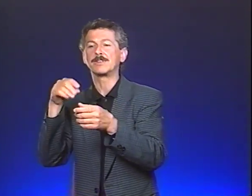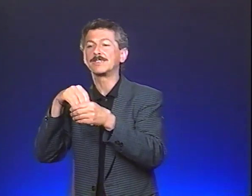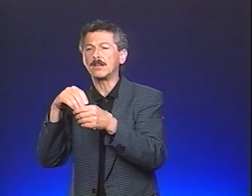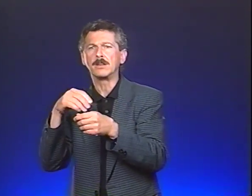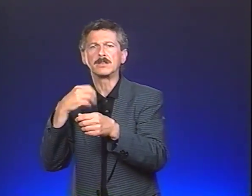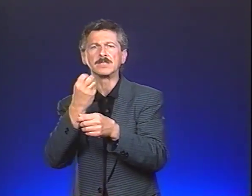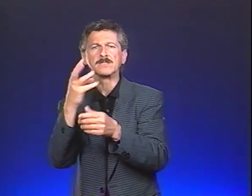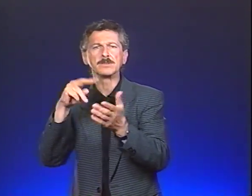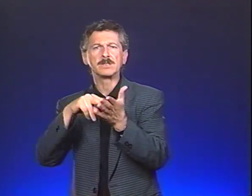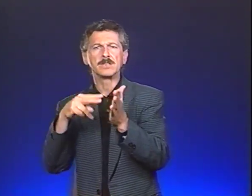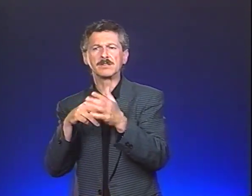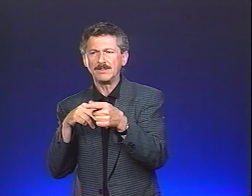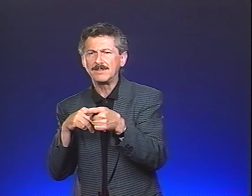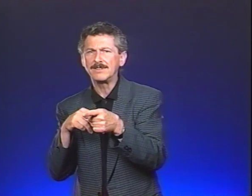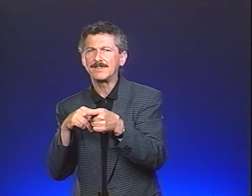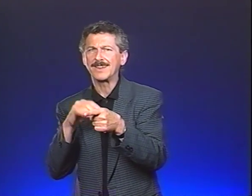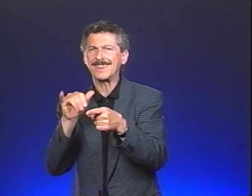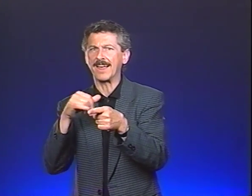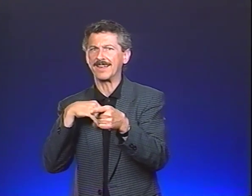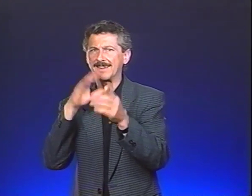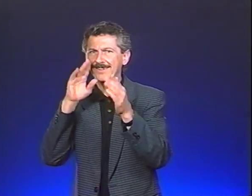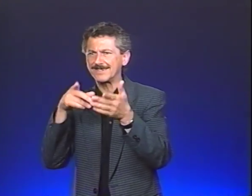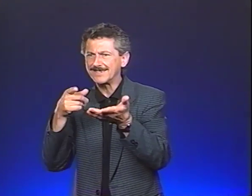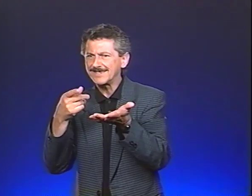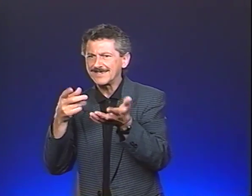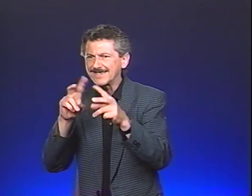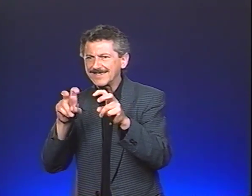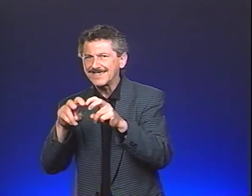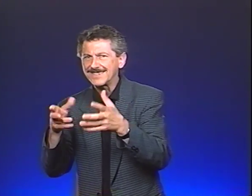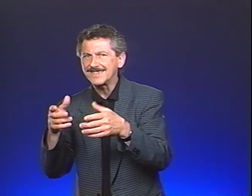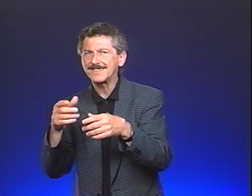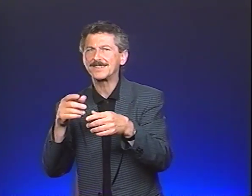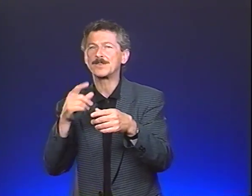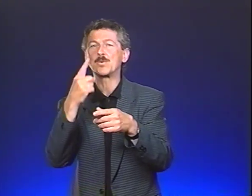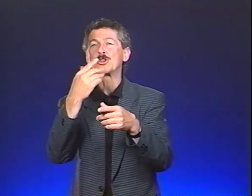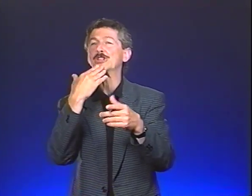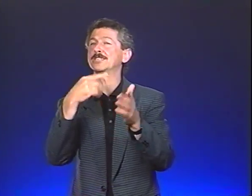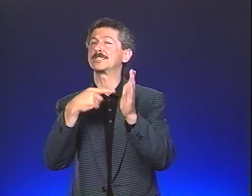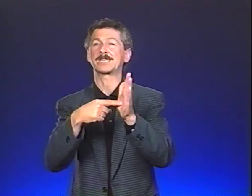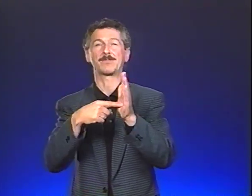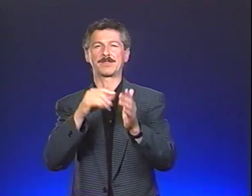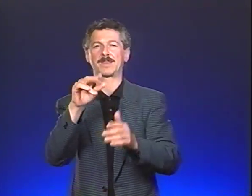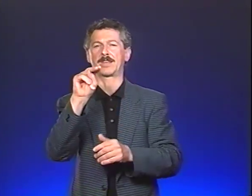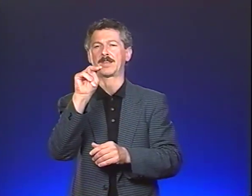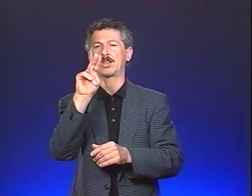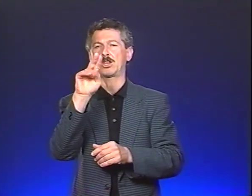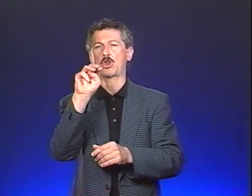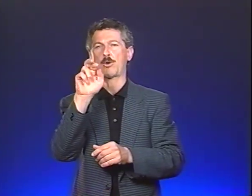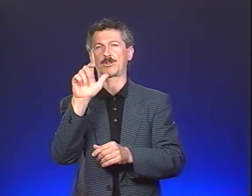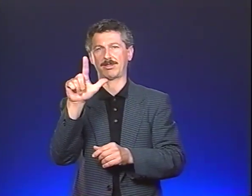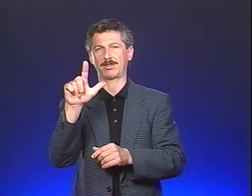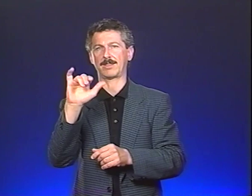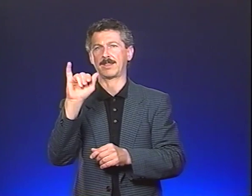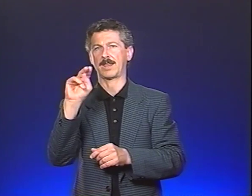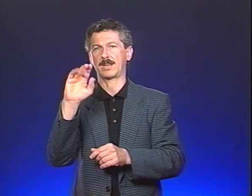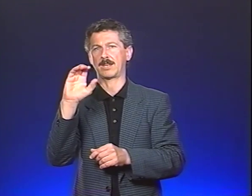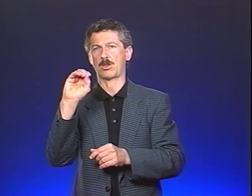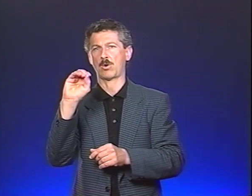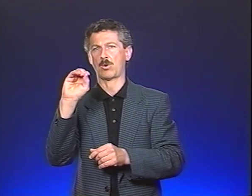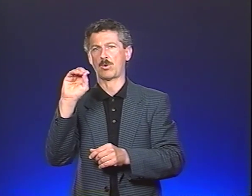Another category of signs can be divided into constituent parts where more than one meaning is inherent. A good example of this